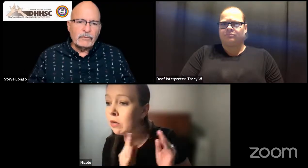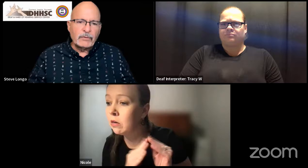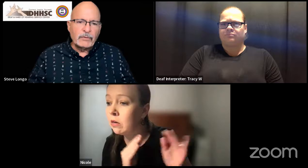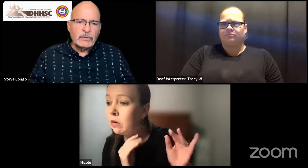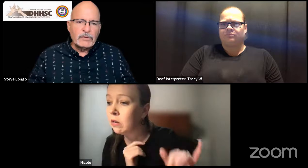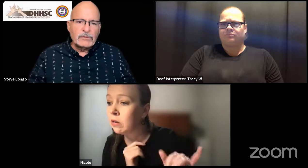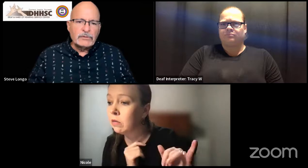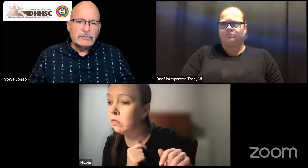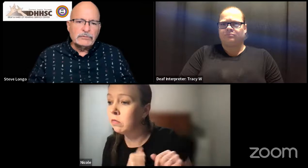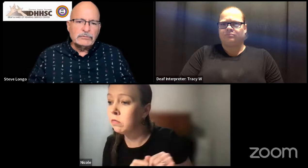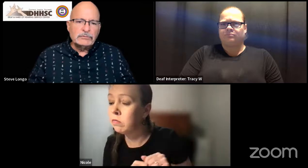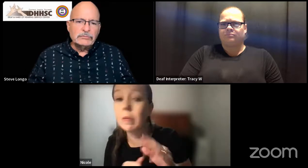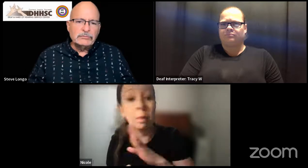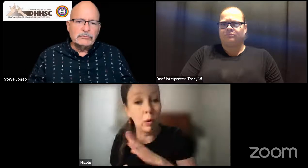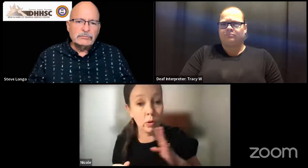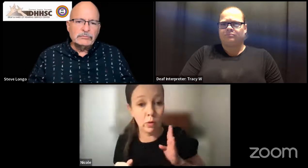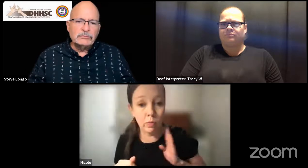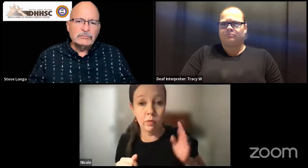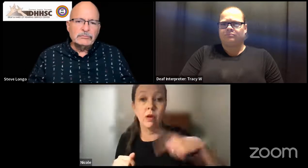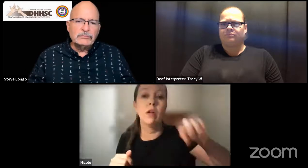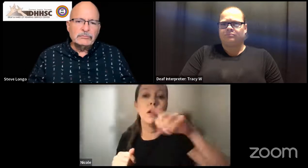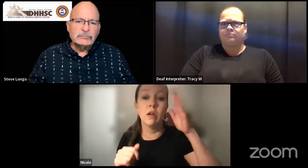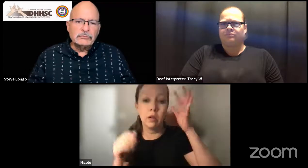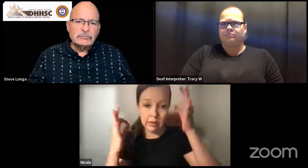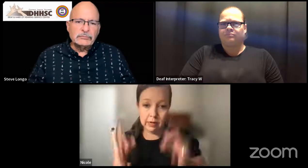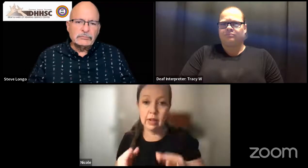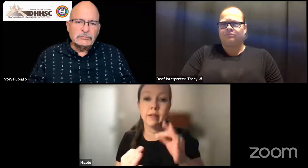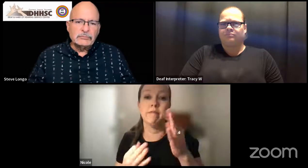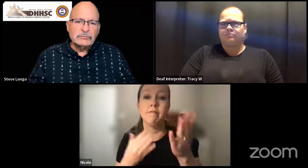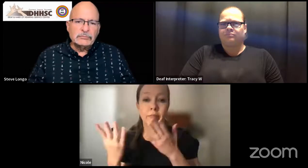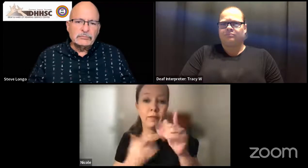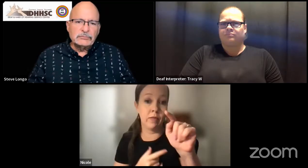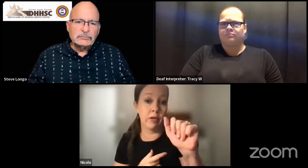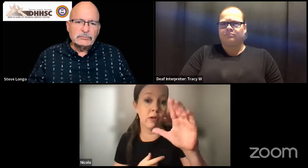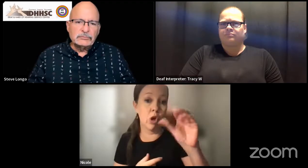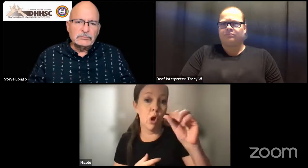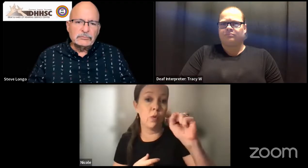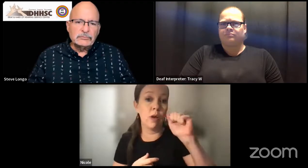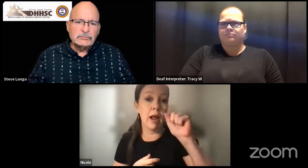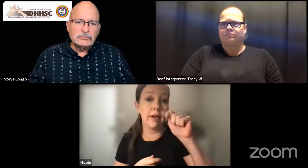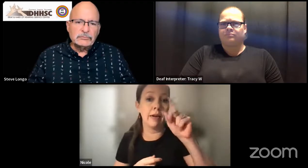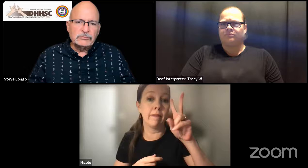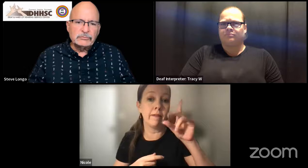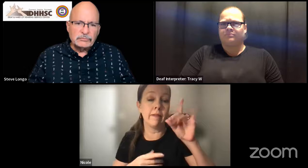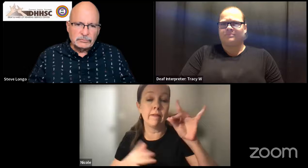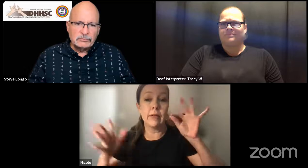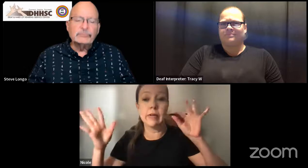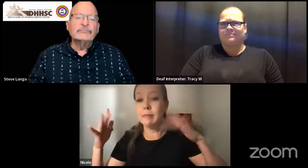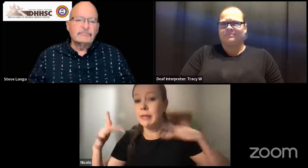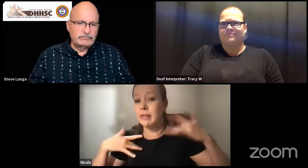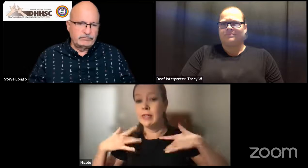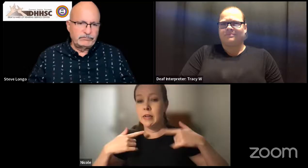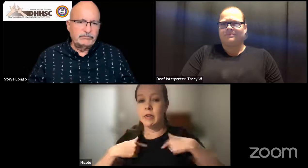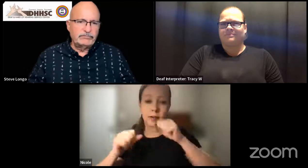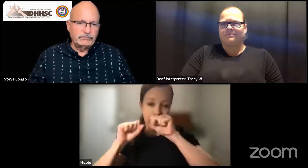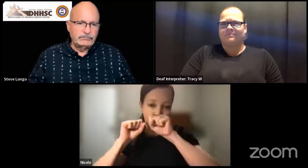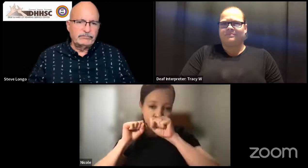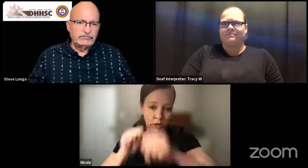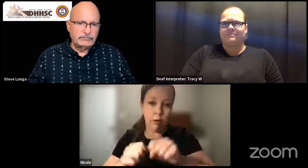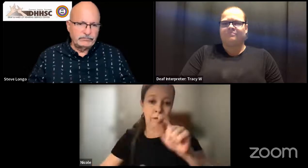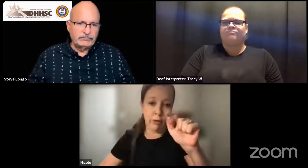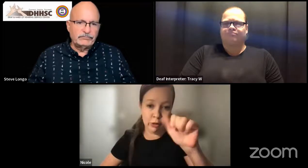Also at community comments, Michelle shared that as a board, we've decided to have